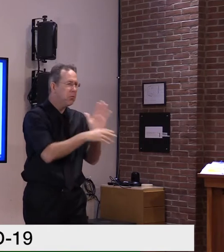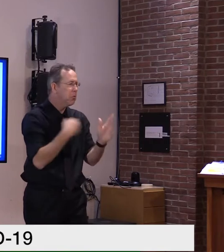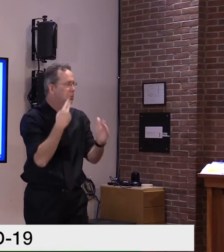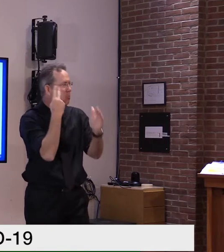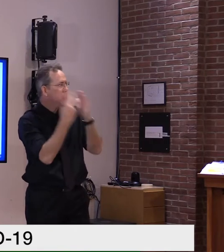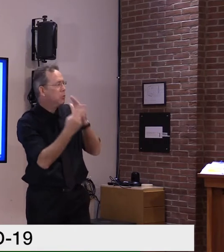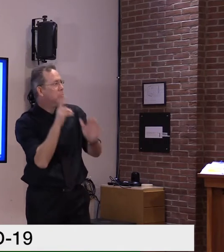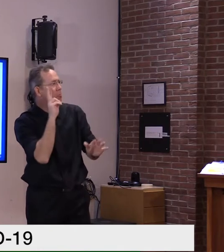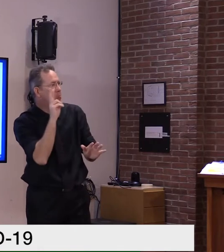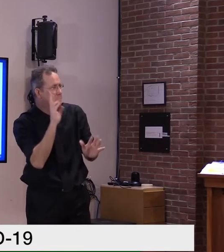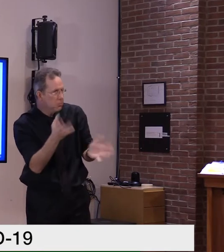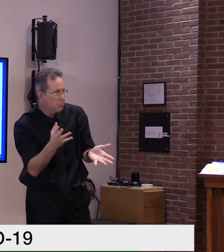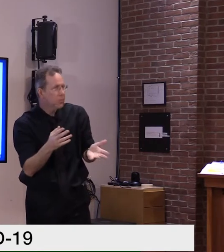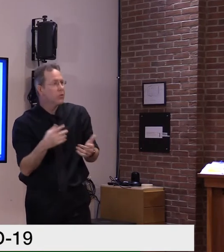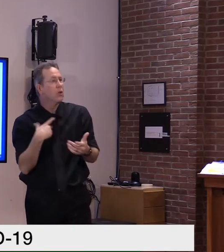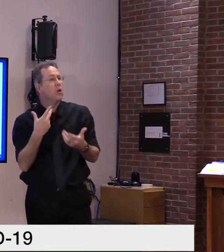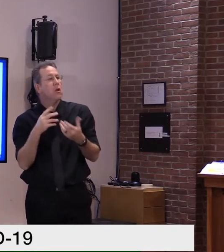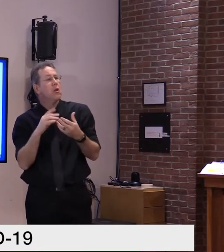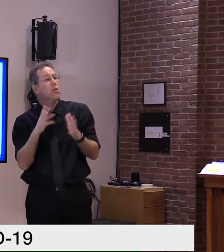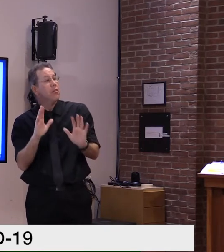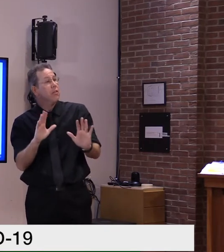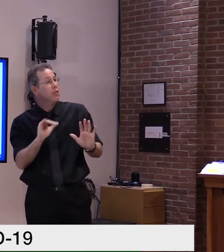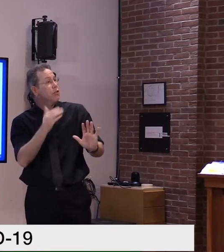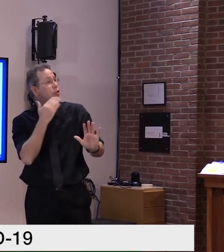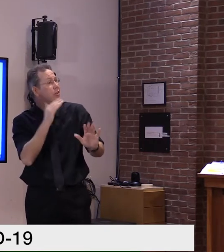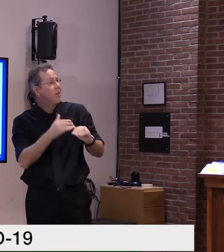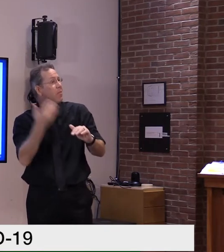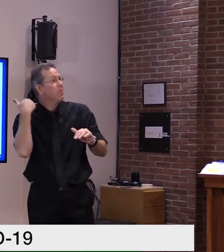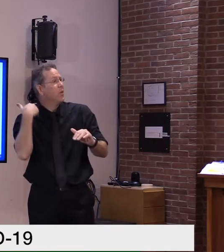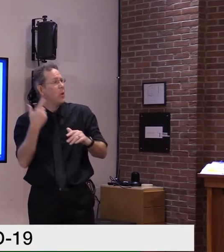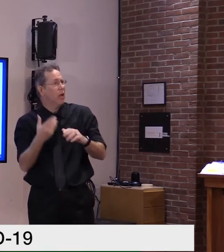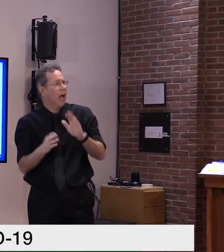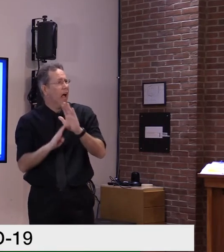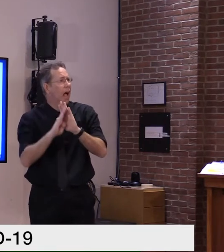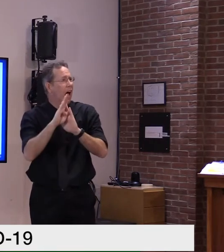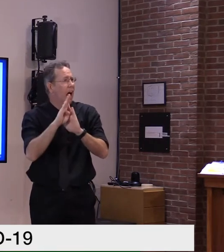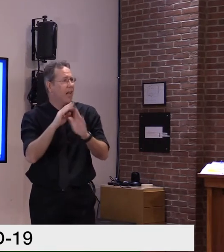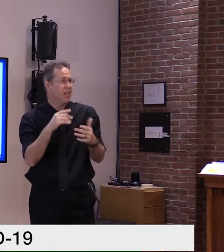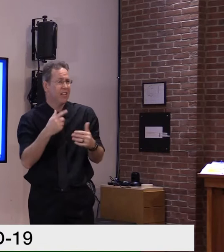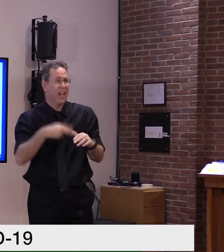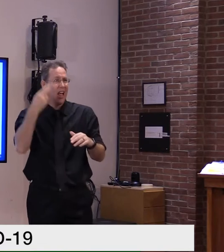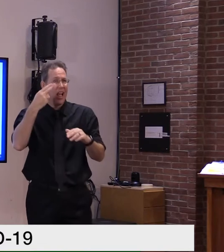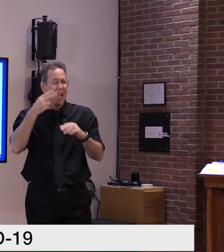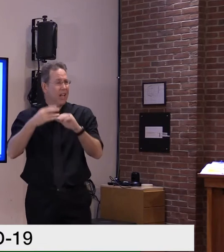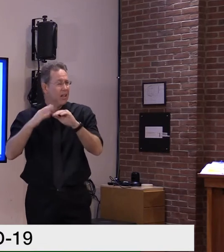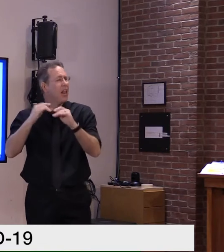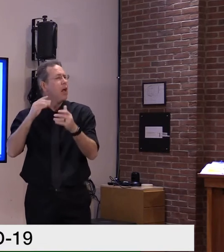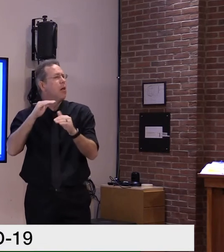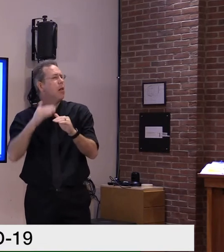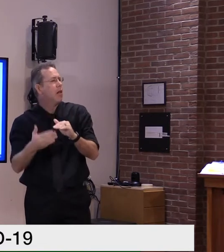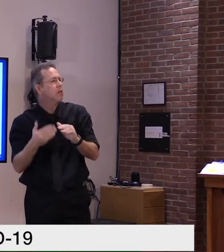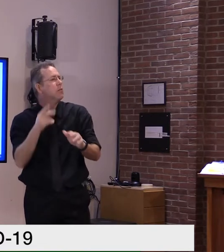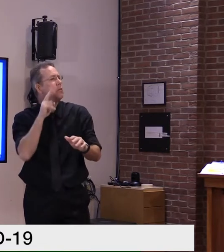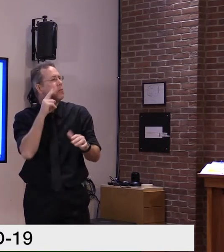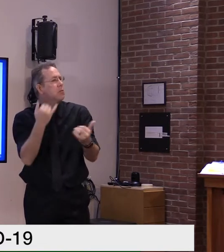last week. Again, the next few weeks are less certain as we wait to see the impacts of holiday